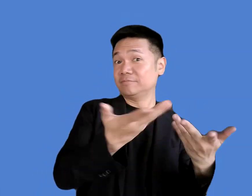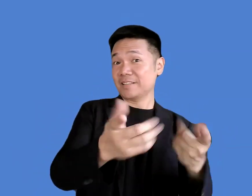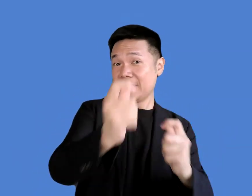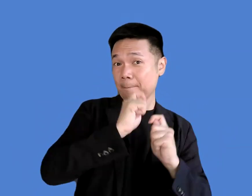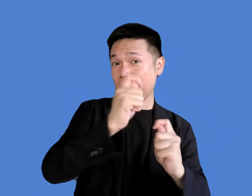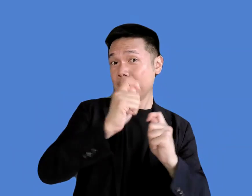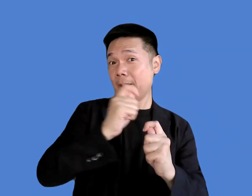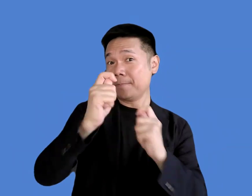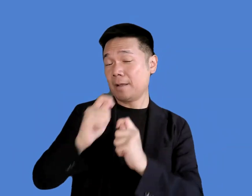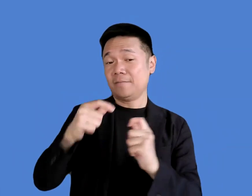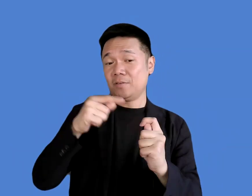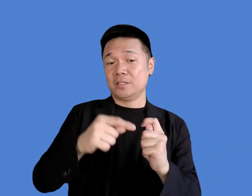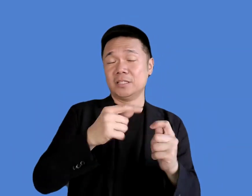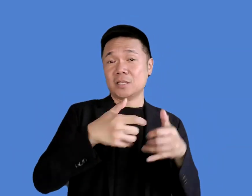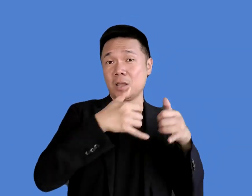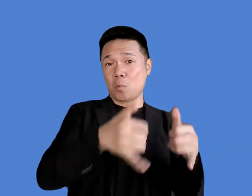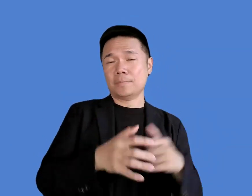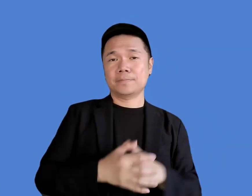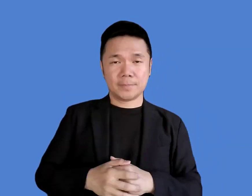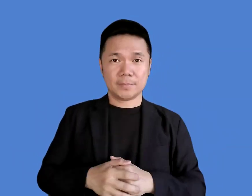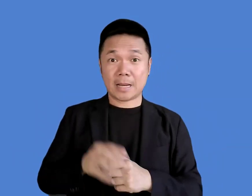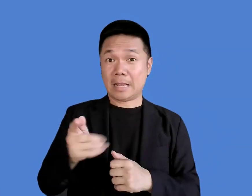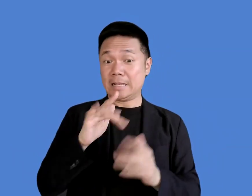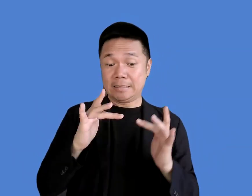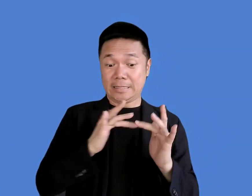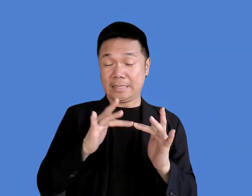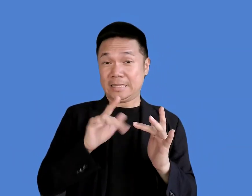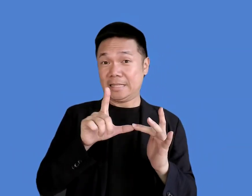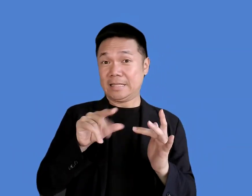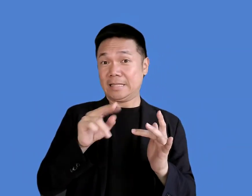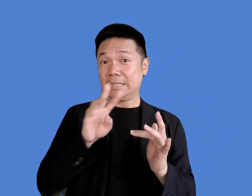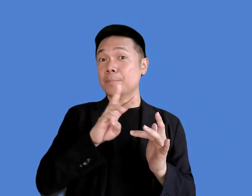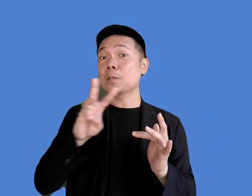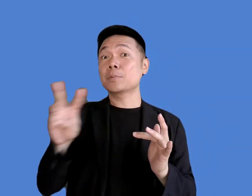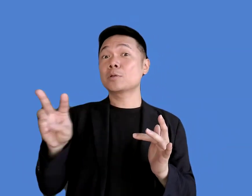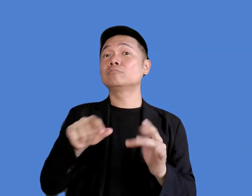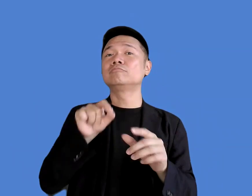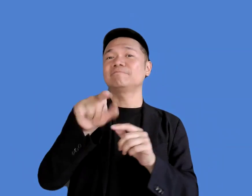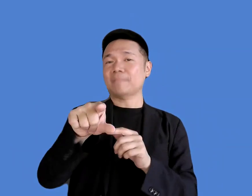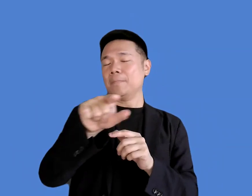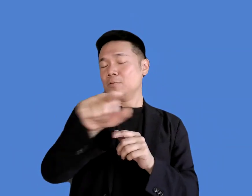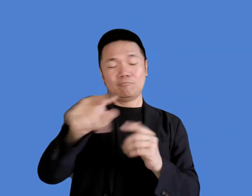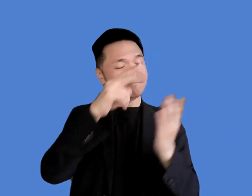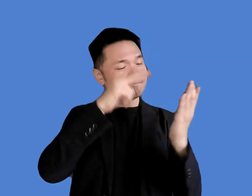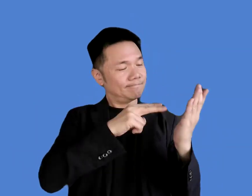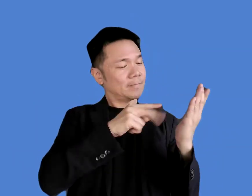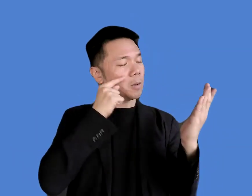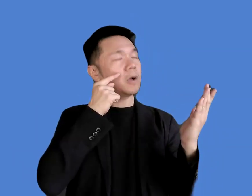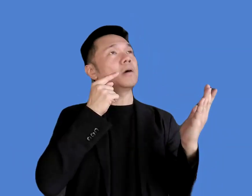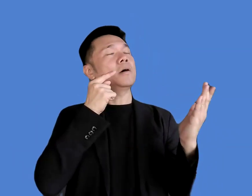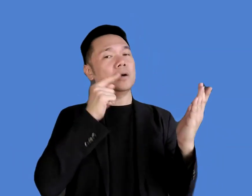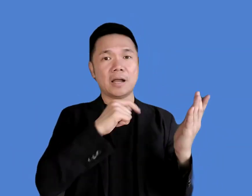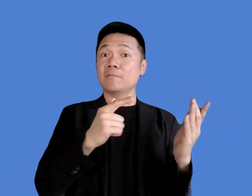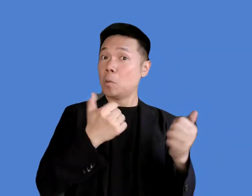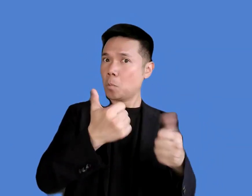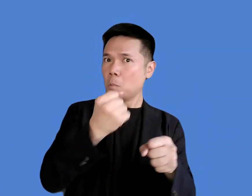still open. I will send you the link also in the chat to the website and you can learn more. This is recognizing best